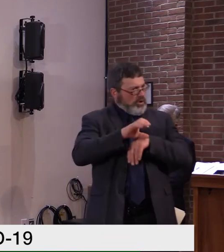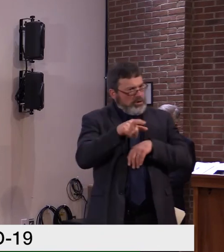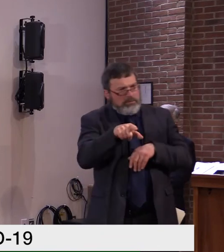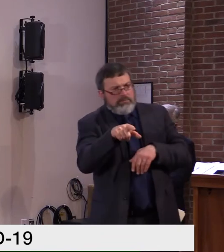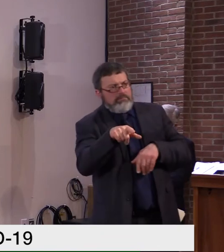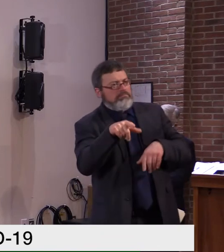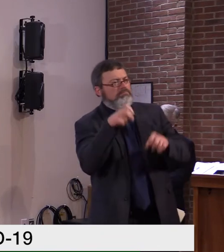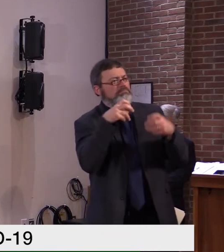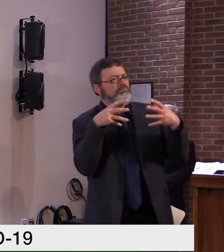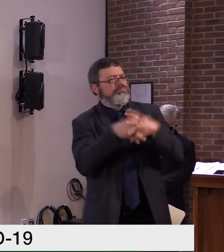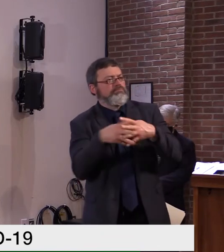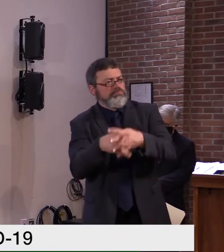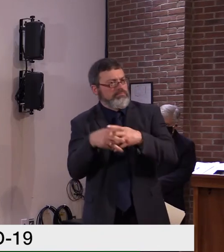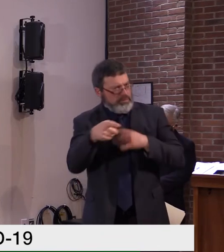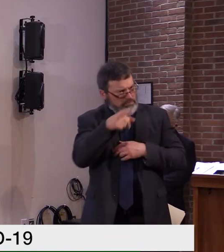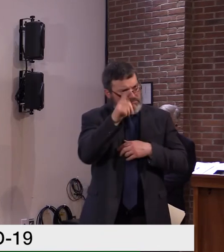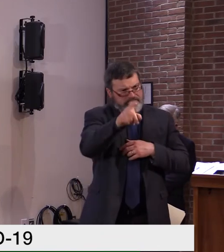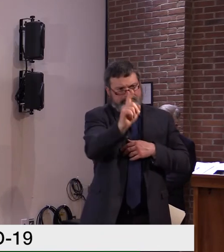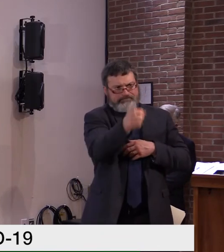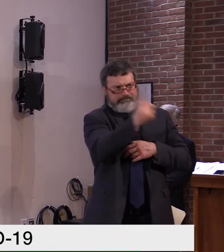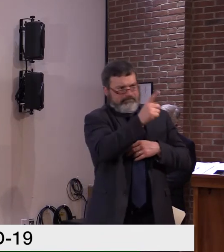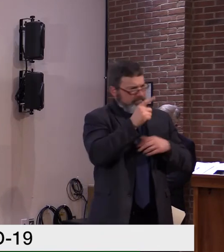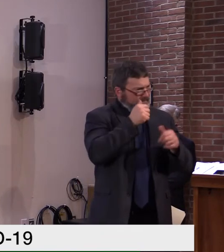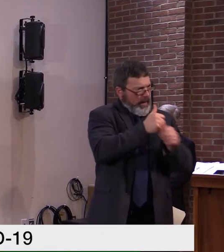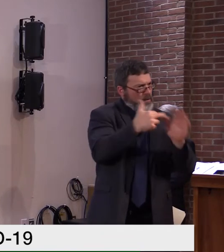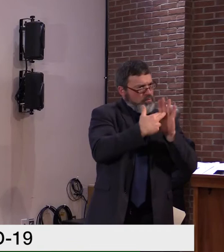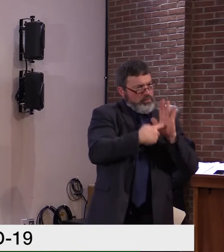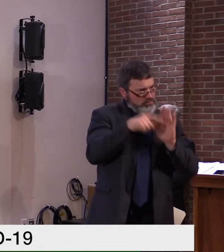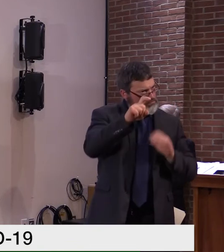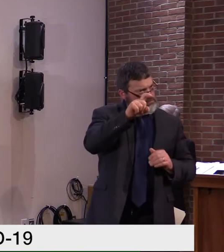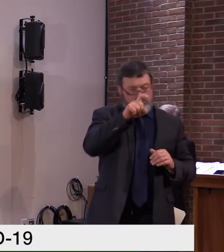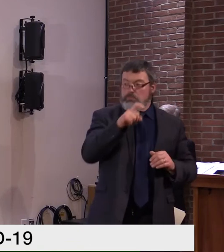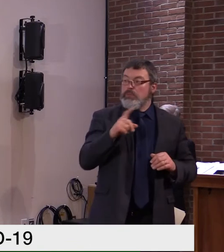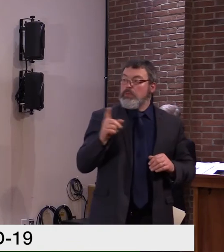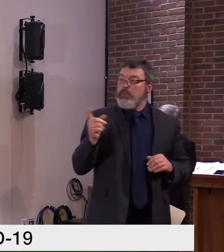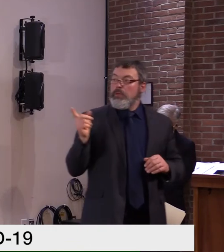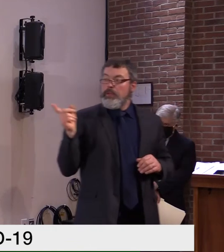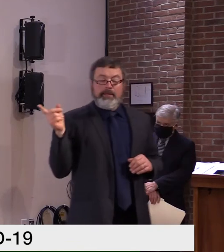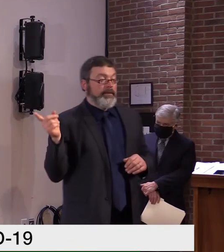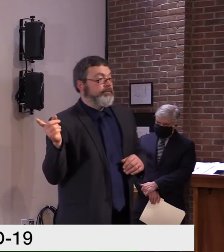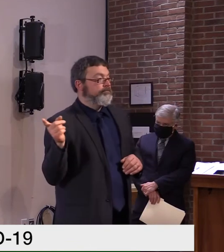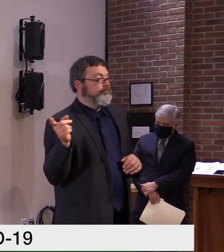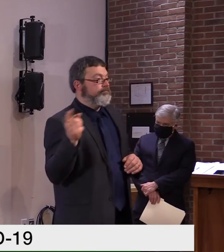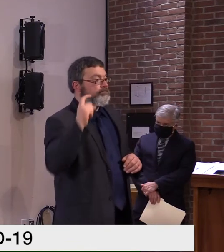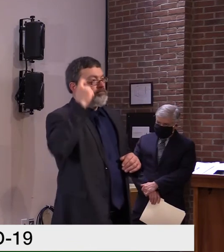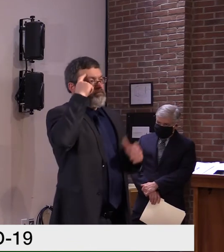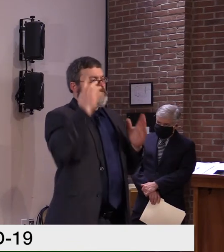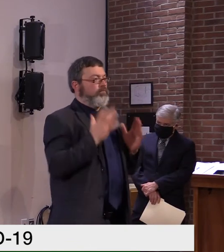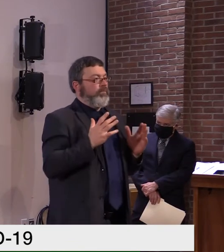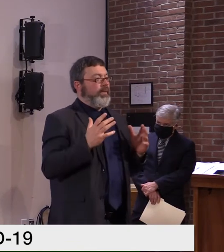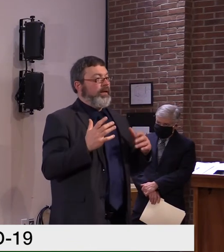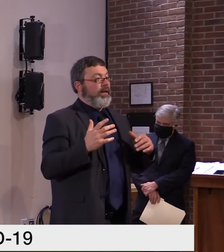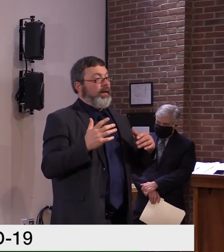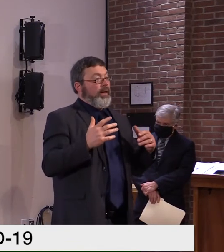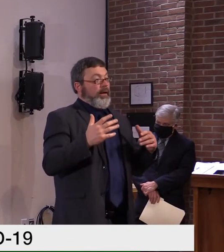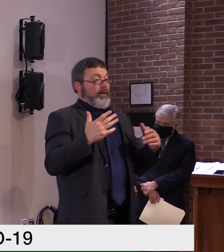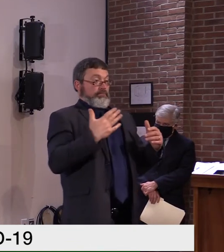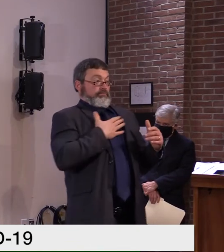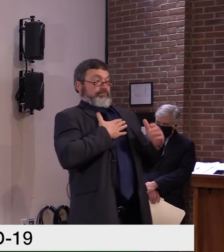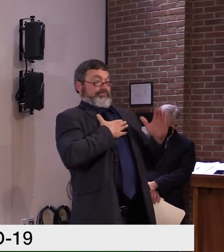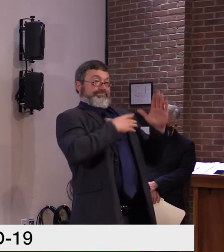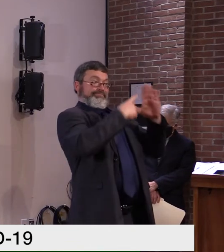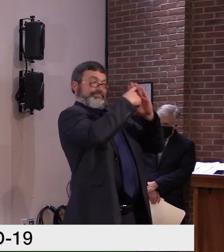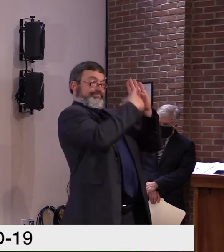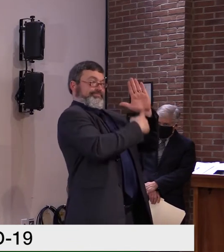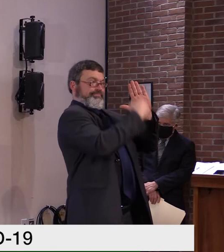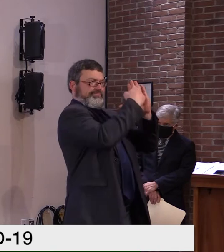religious services are exempt from a lot of some of the restrictions we put into place. But